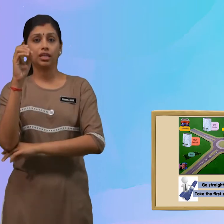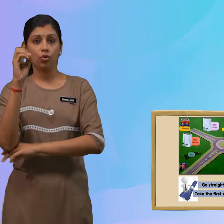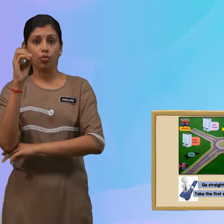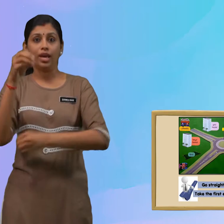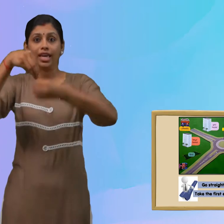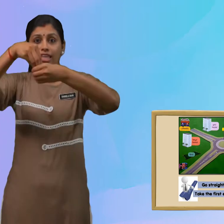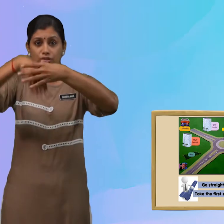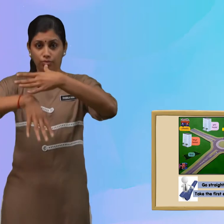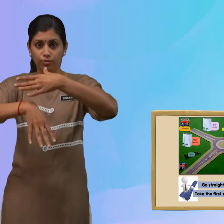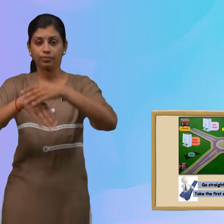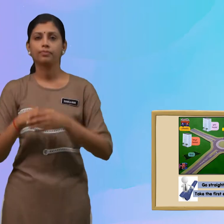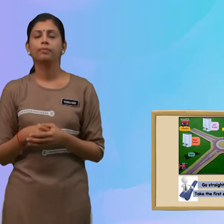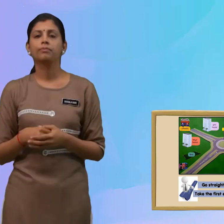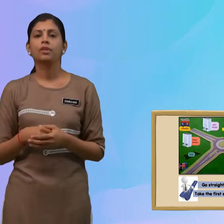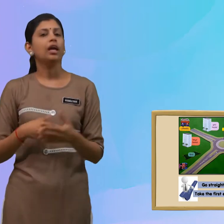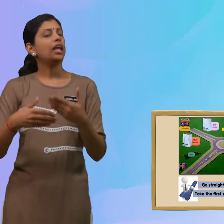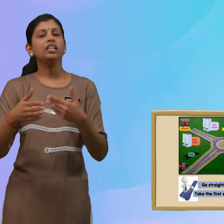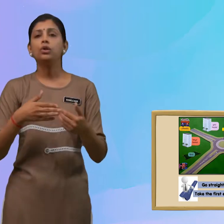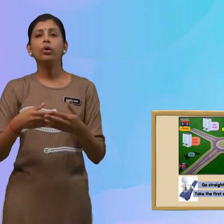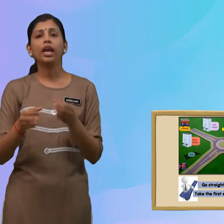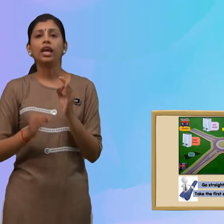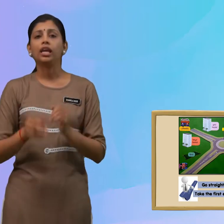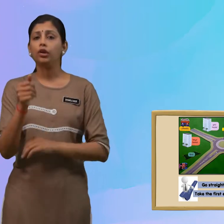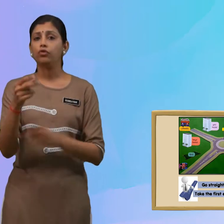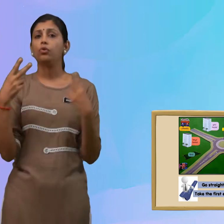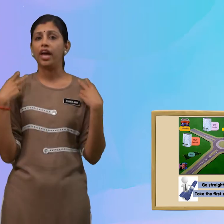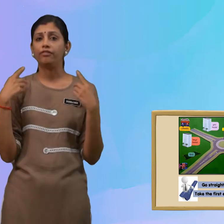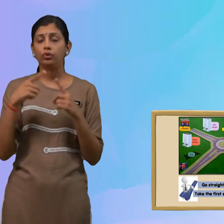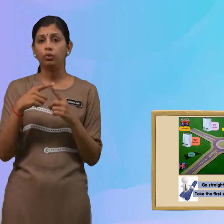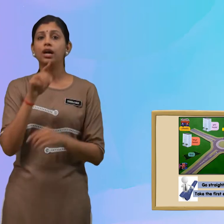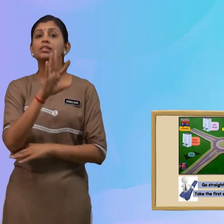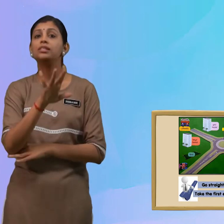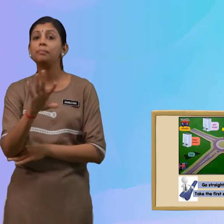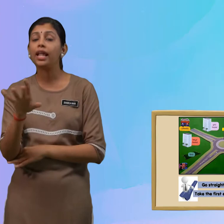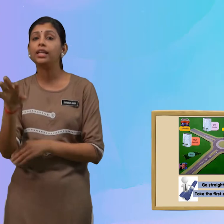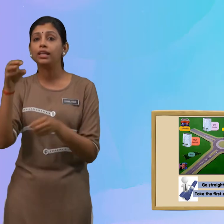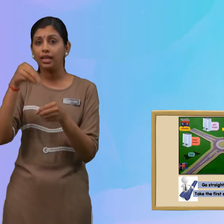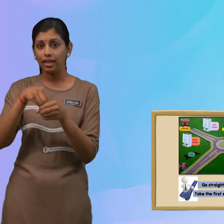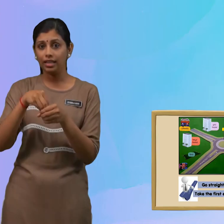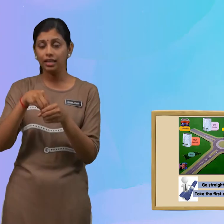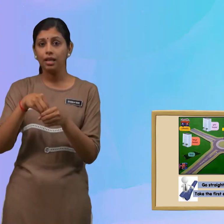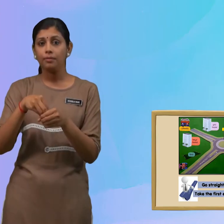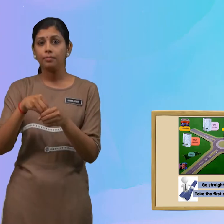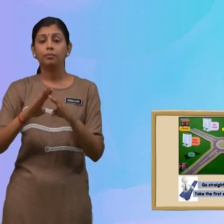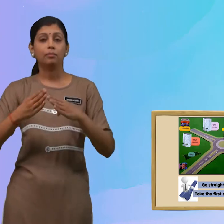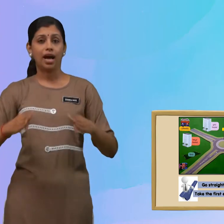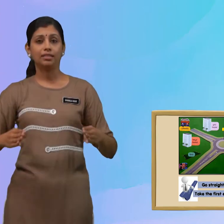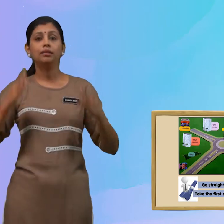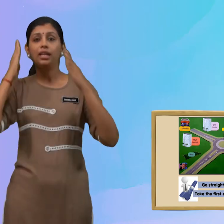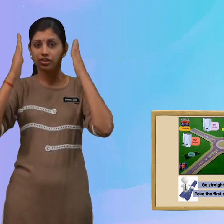I-N-T-O, into. It's okay if you have to spell it in Bahasa Malaysia.